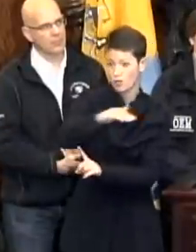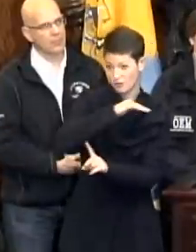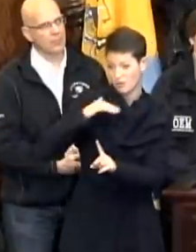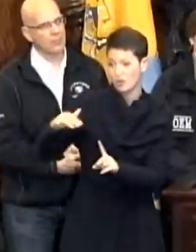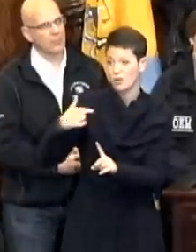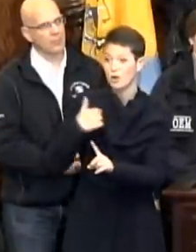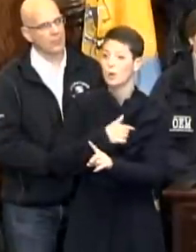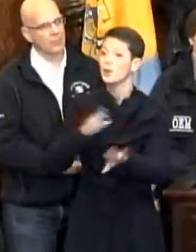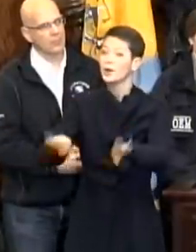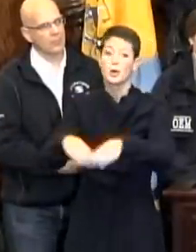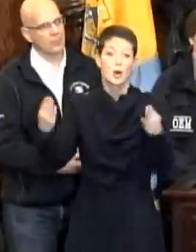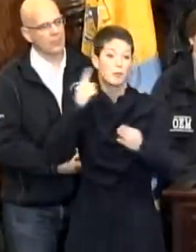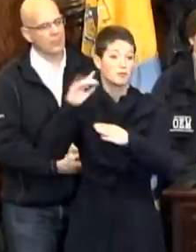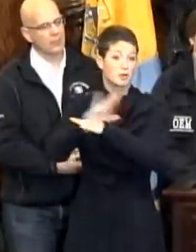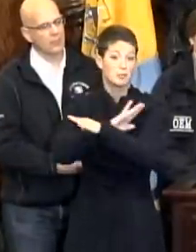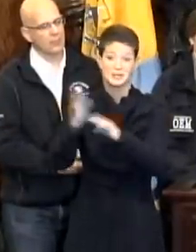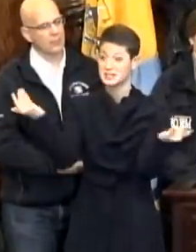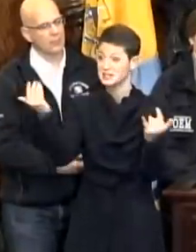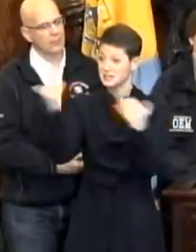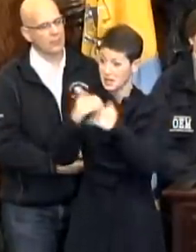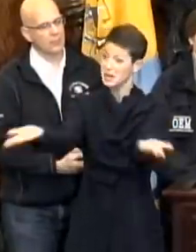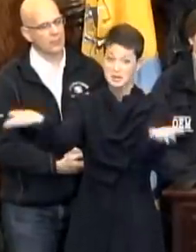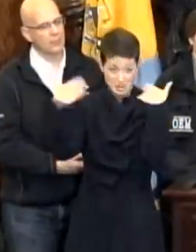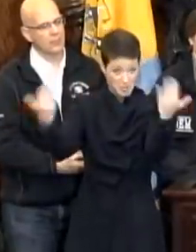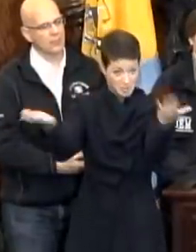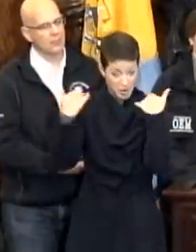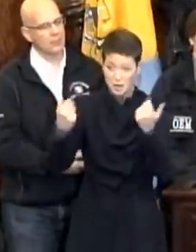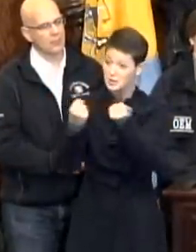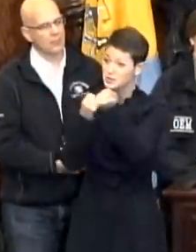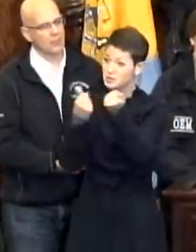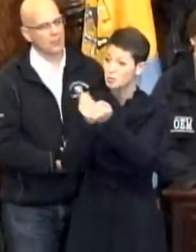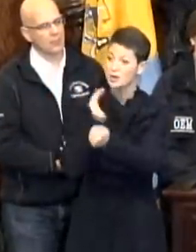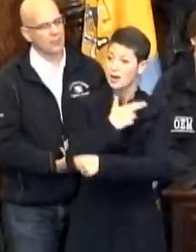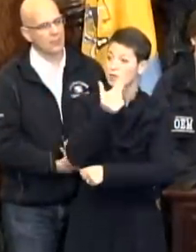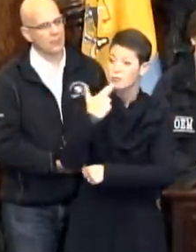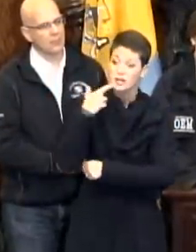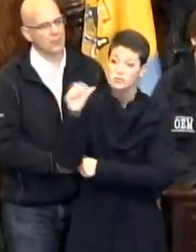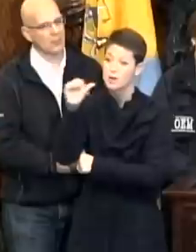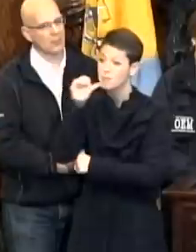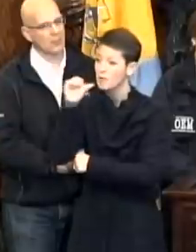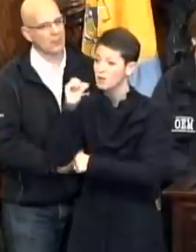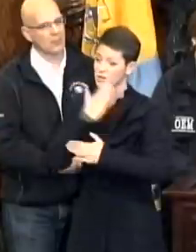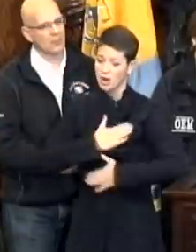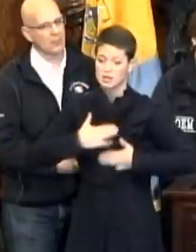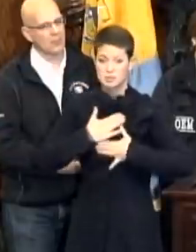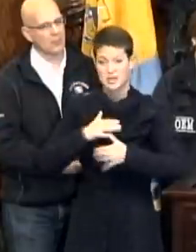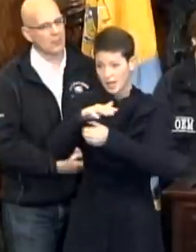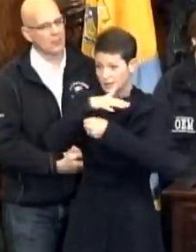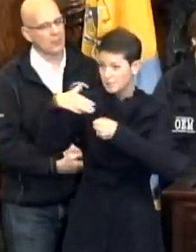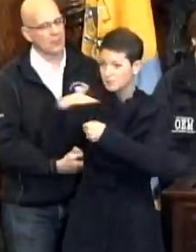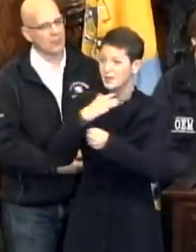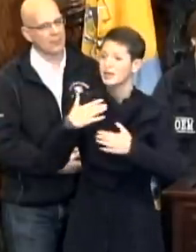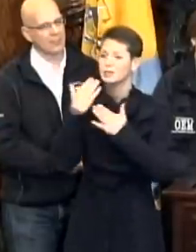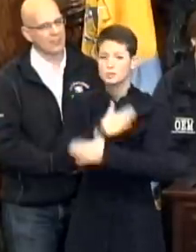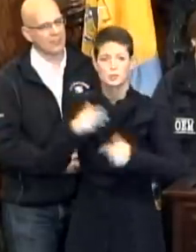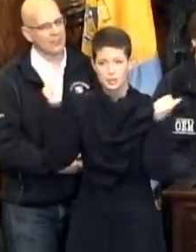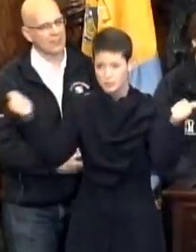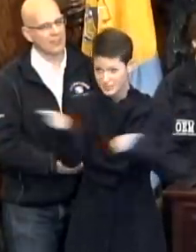are open for business this evening. Come on out and support our restaurants, our bars, and our hospitality sector. Have a good